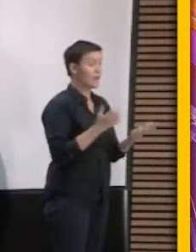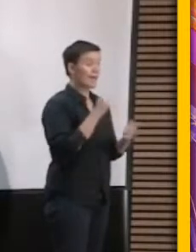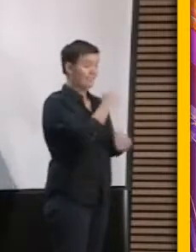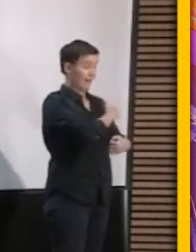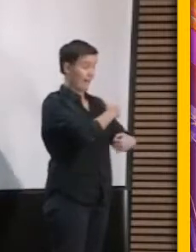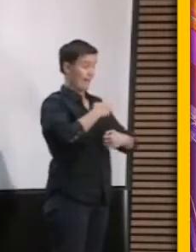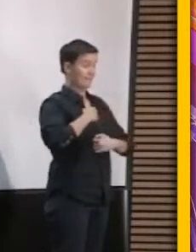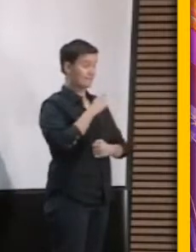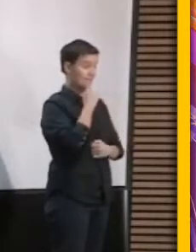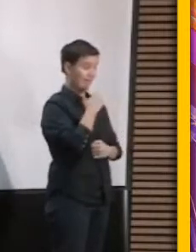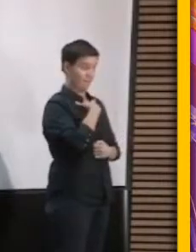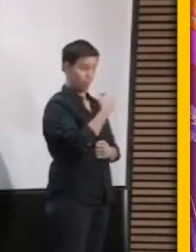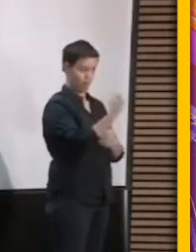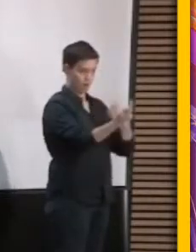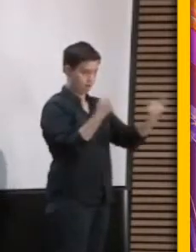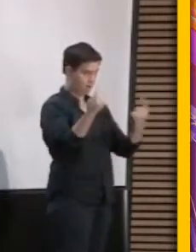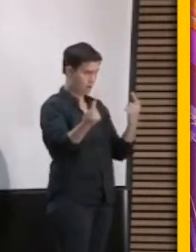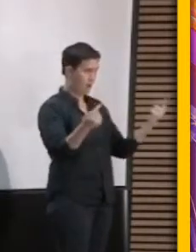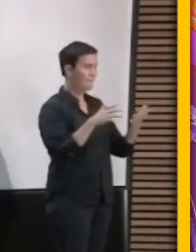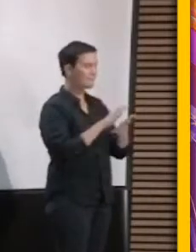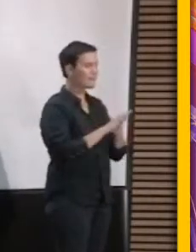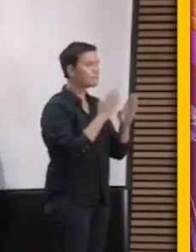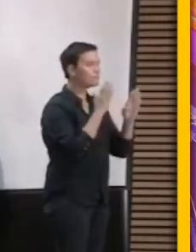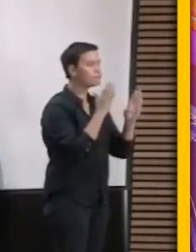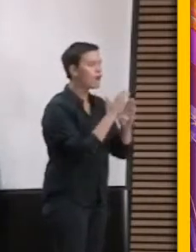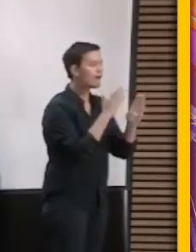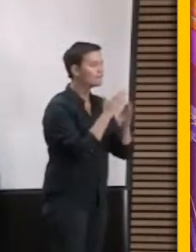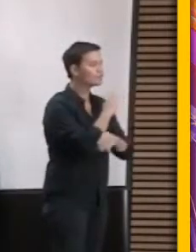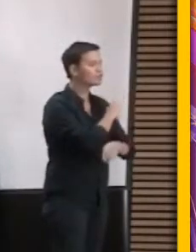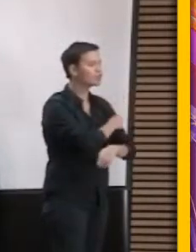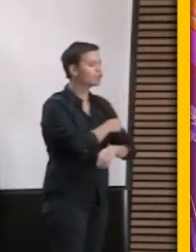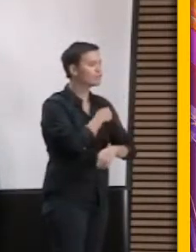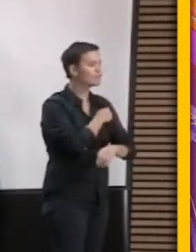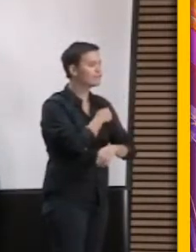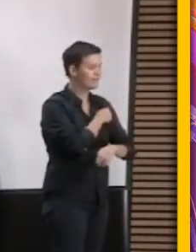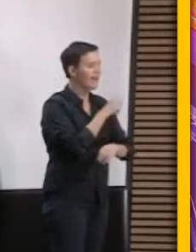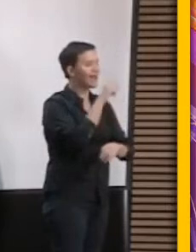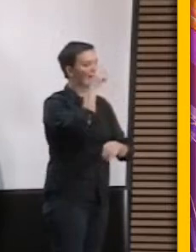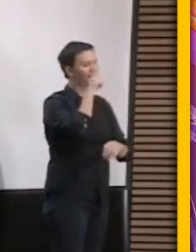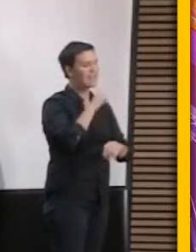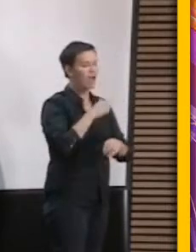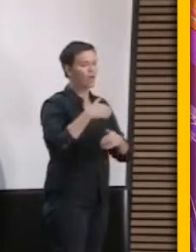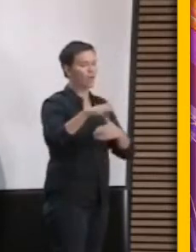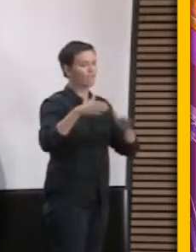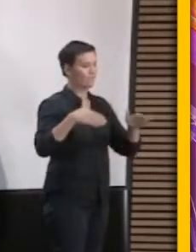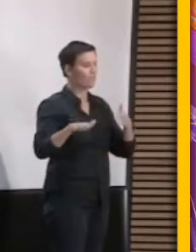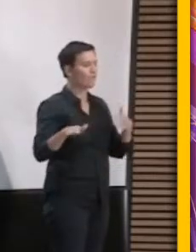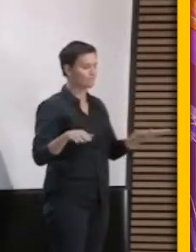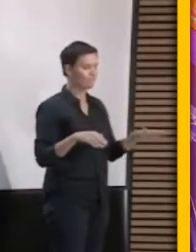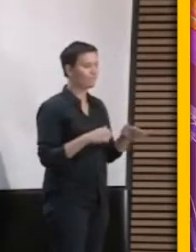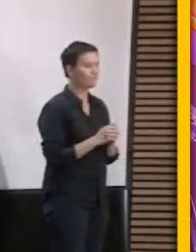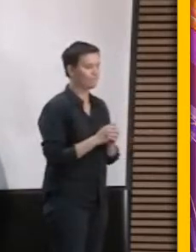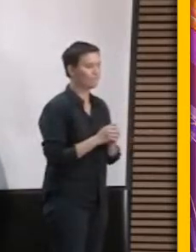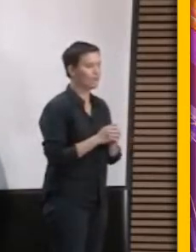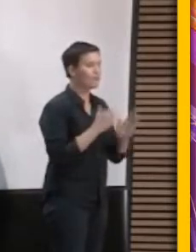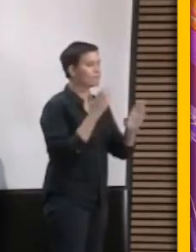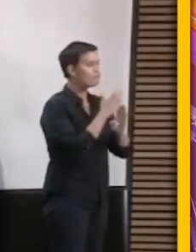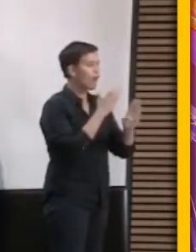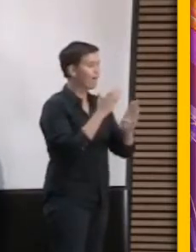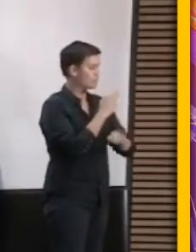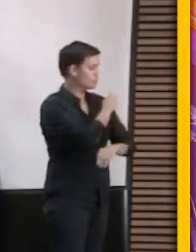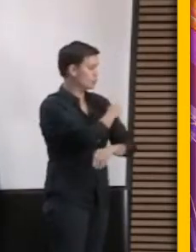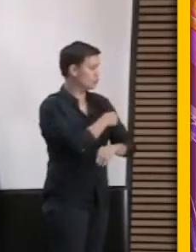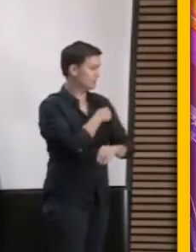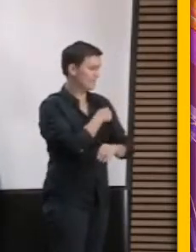private security guards, especially in the highest risk facilities. Our intention is to stop using private security